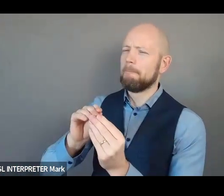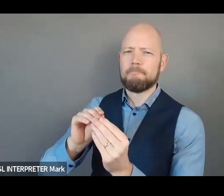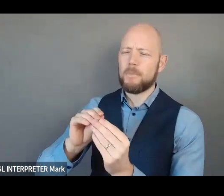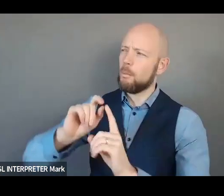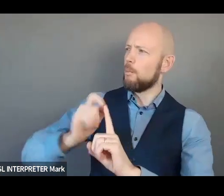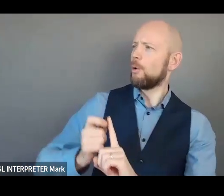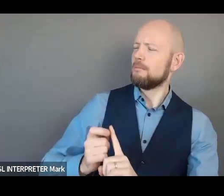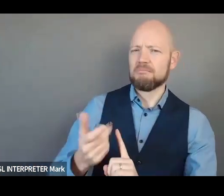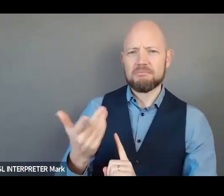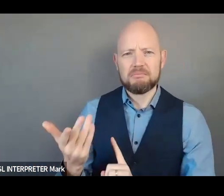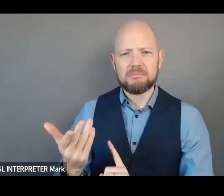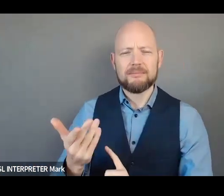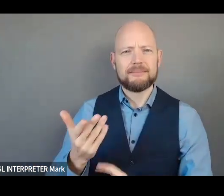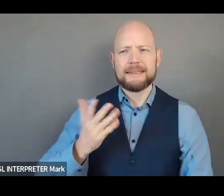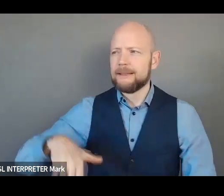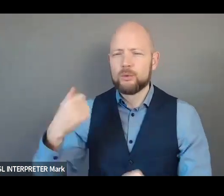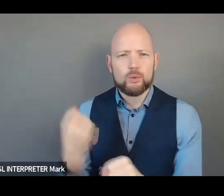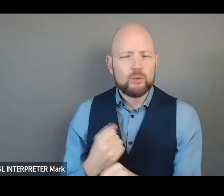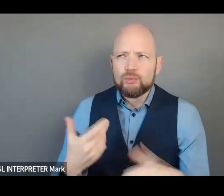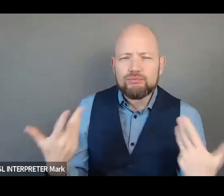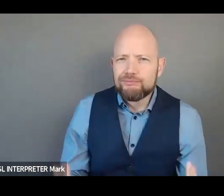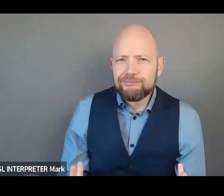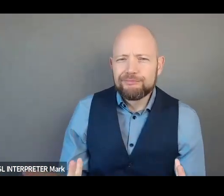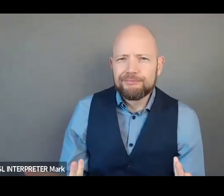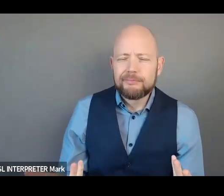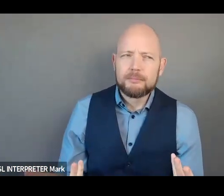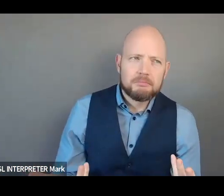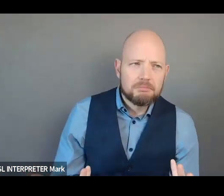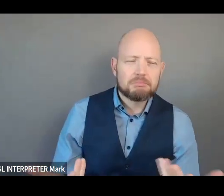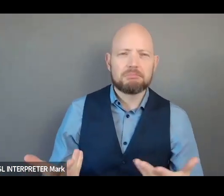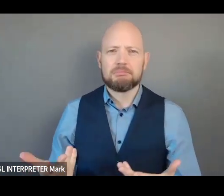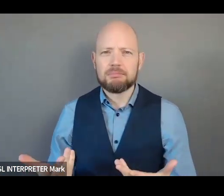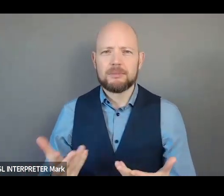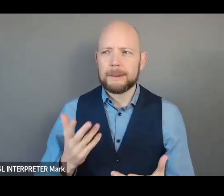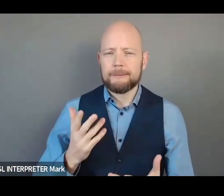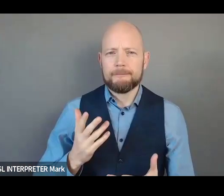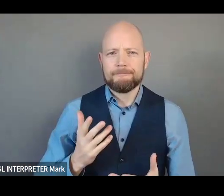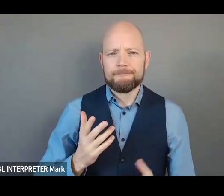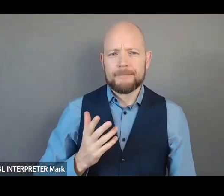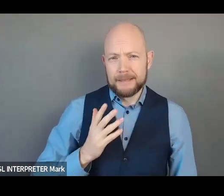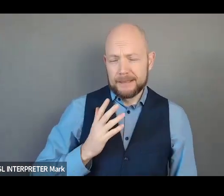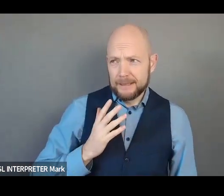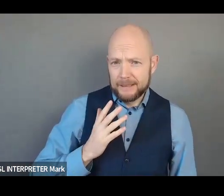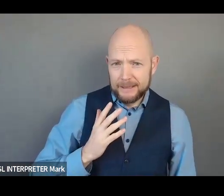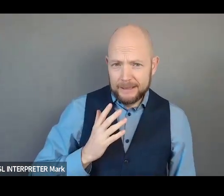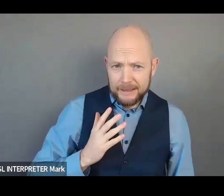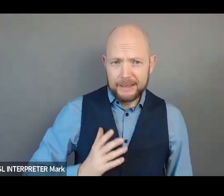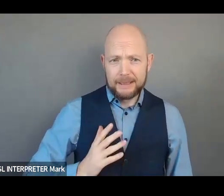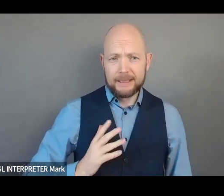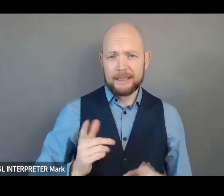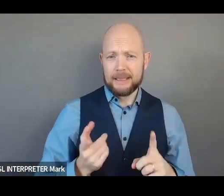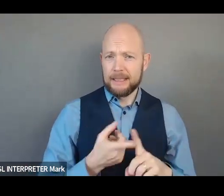done is not necessarily precisely about improving things on the lines of